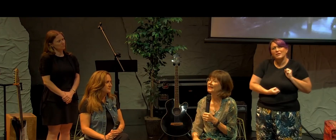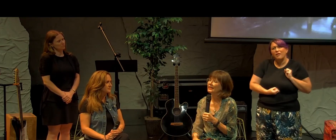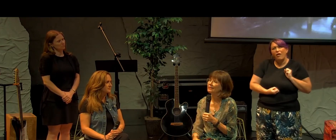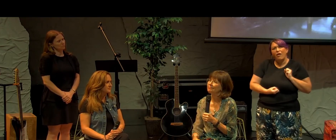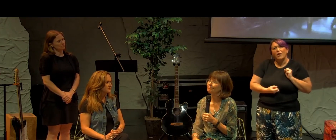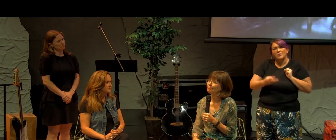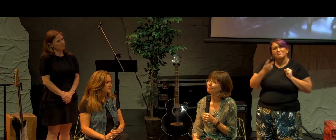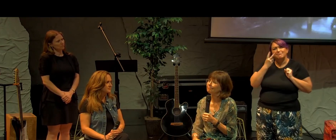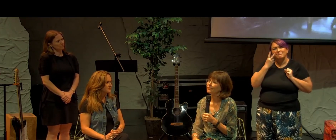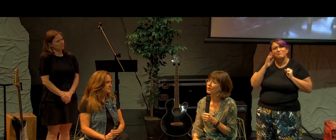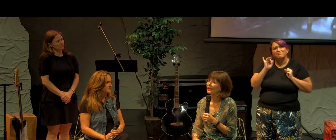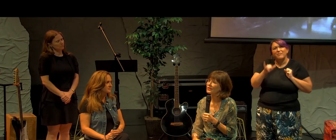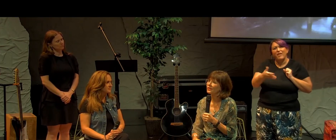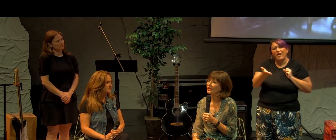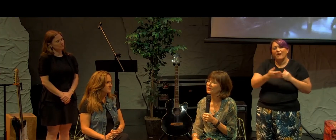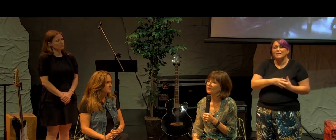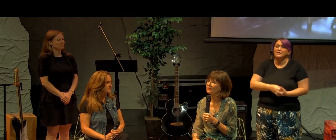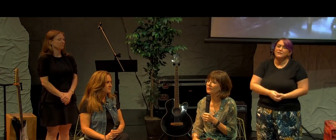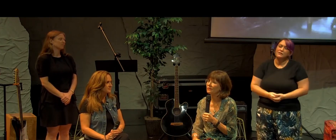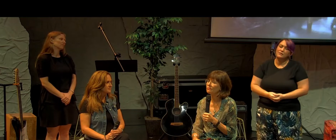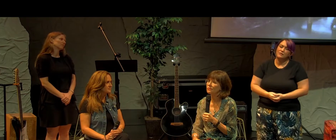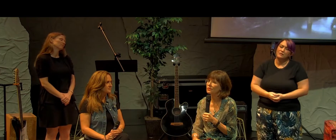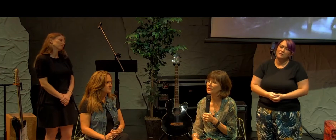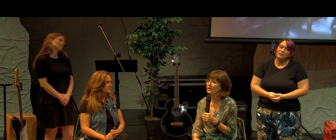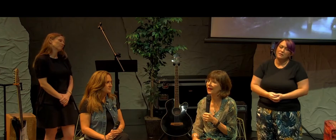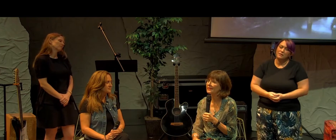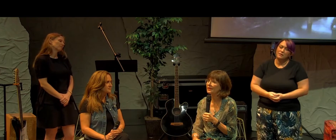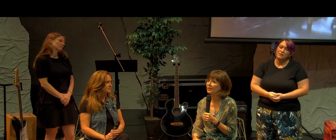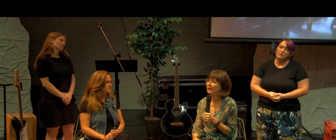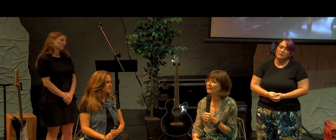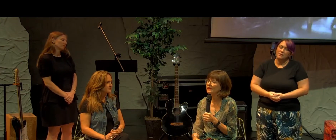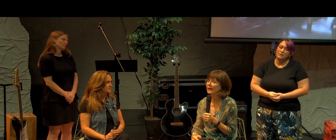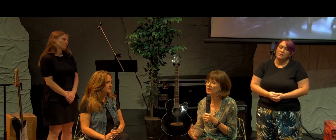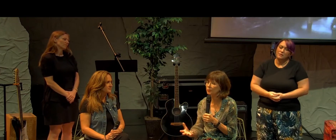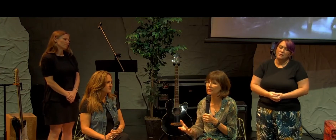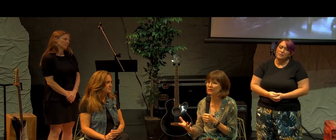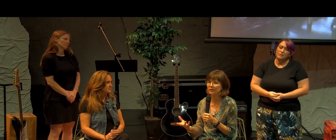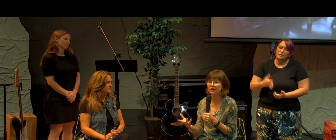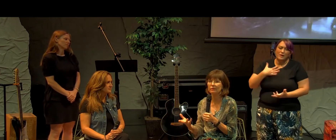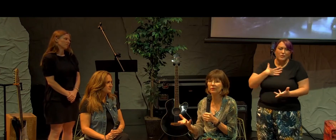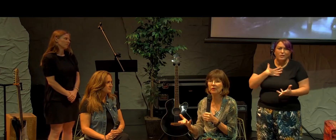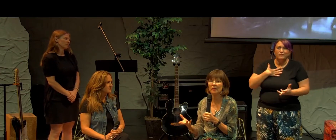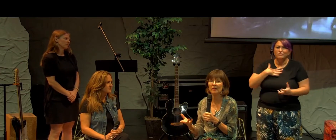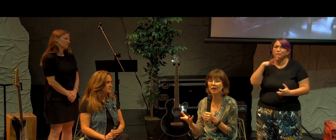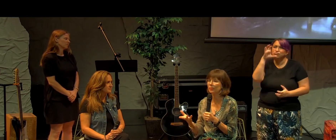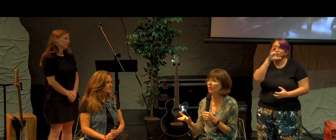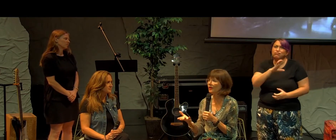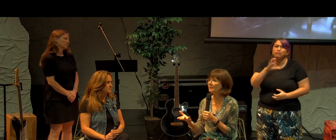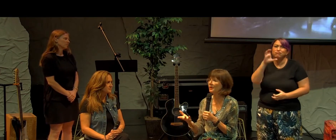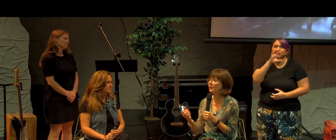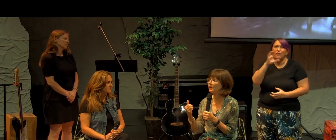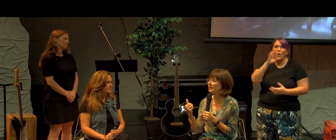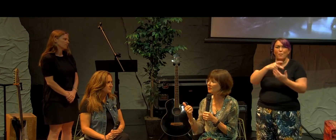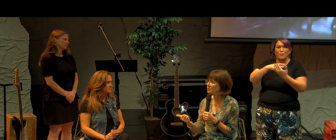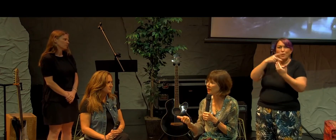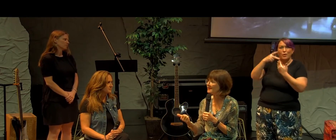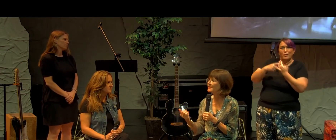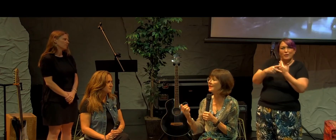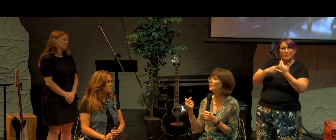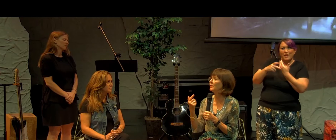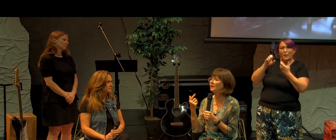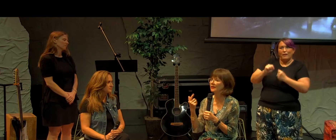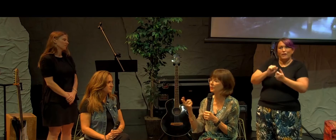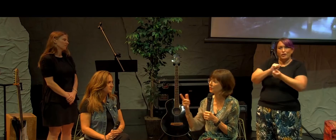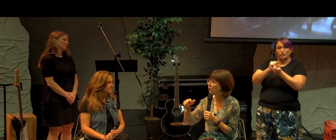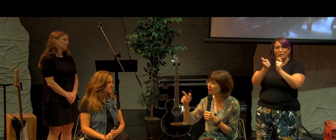And so I started just casting around desperately, looking for a program that we could